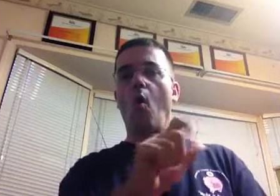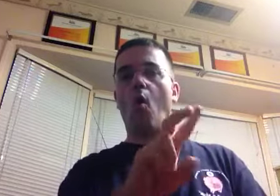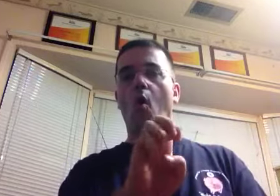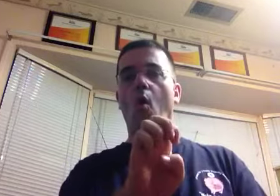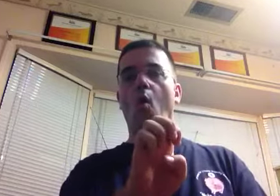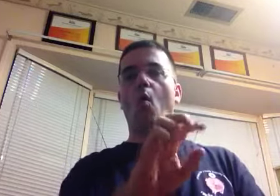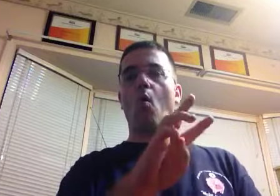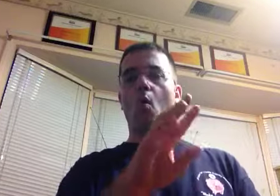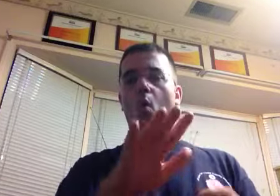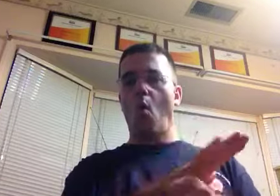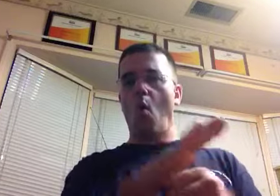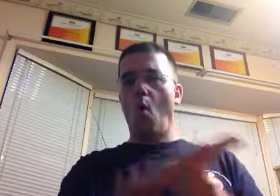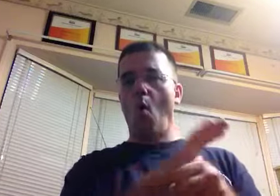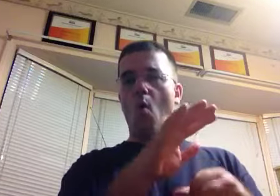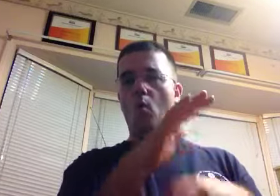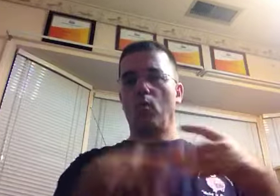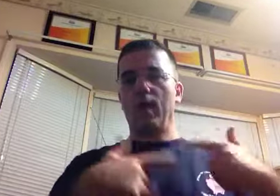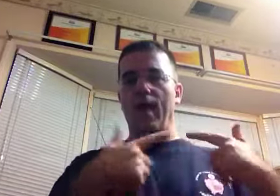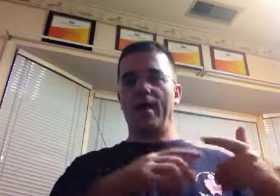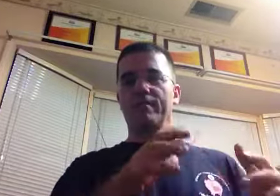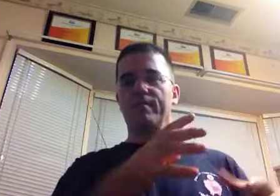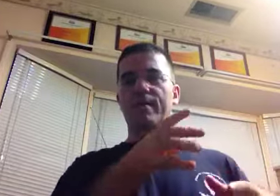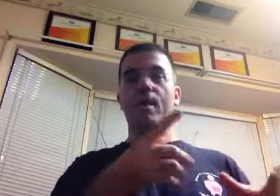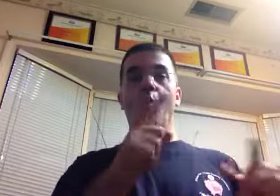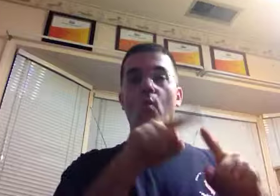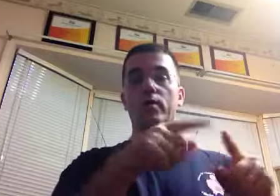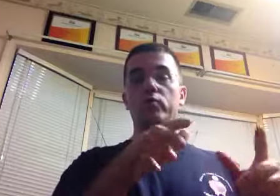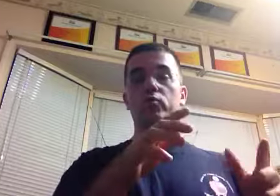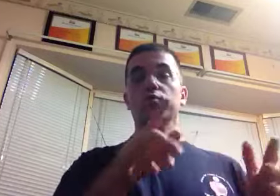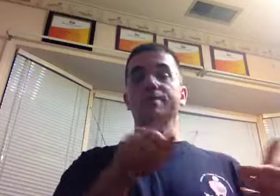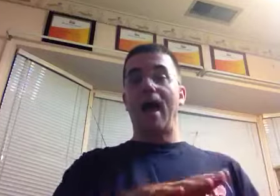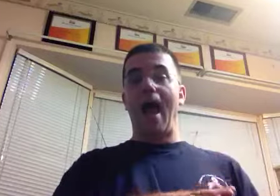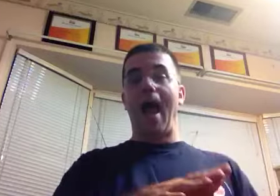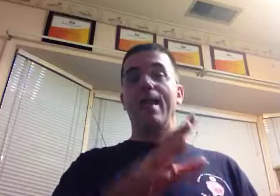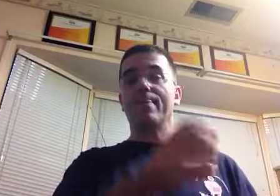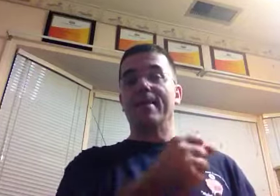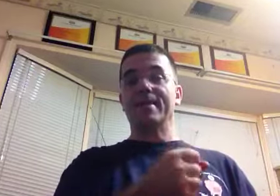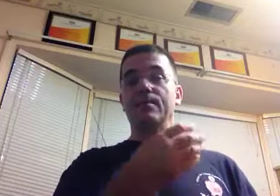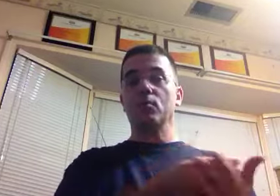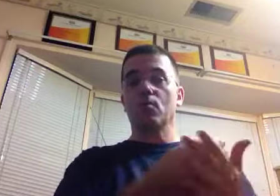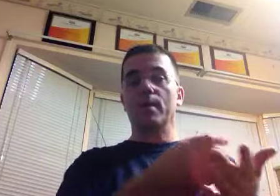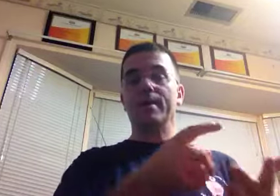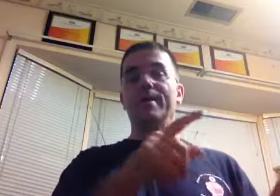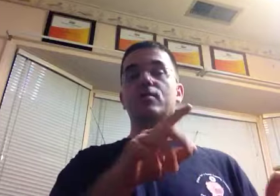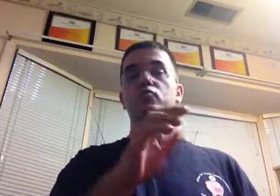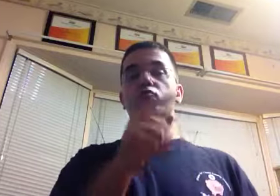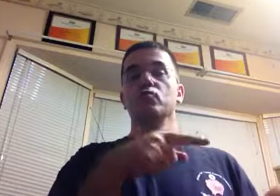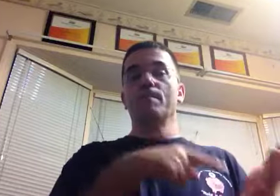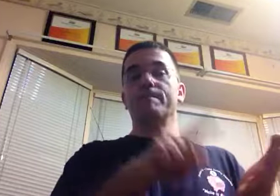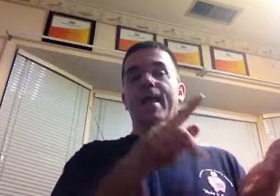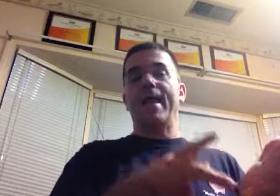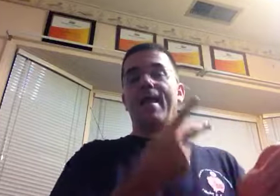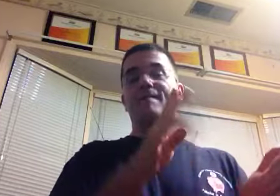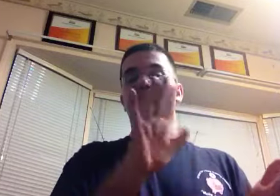and when you die, they keep your money. And you pay 5 to 20 times more for that right.